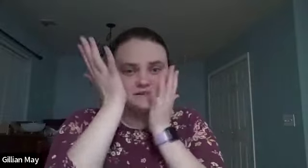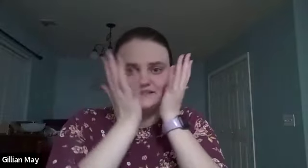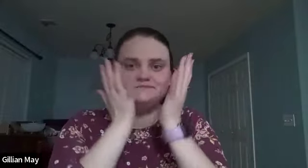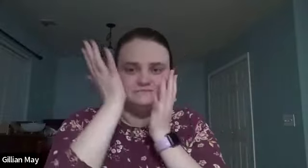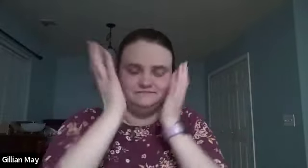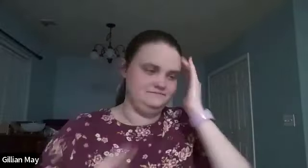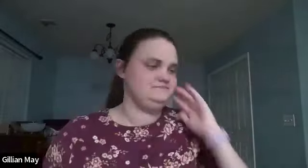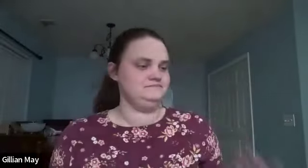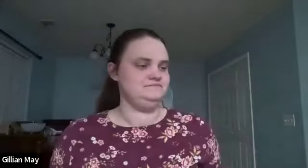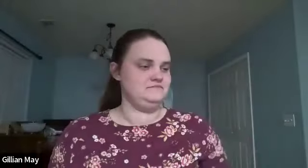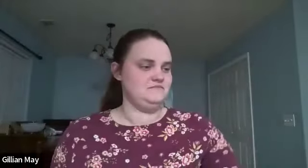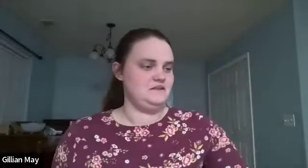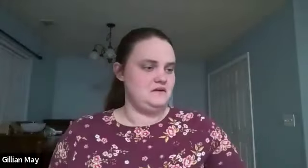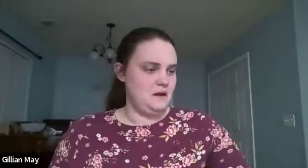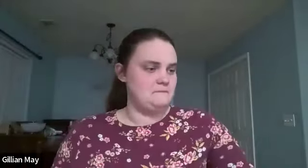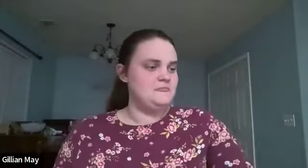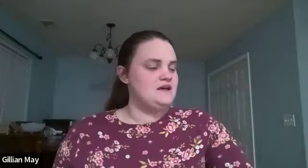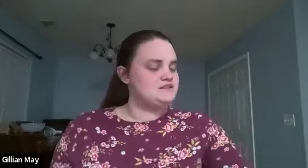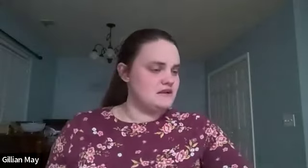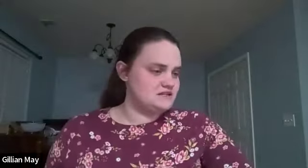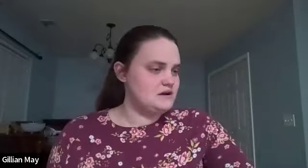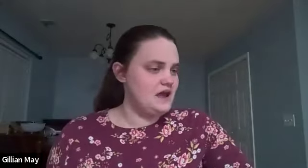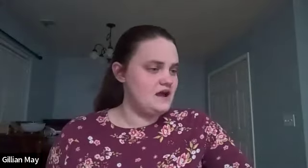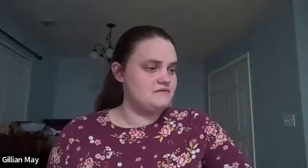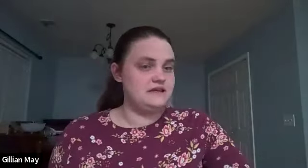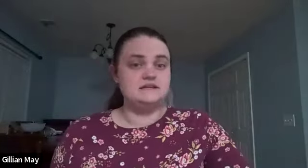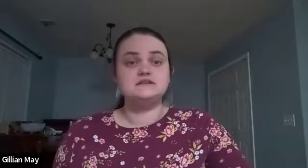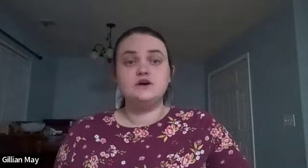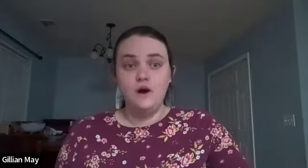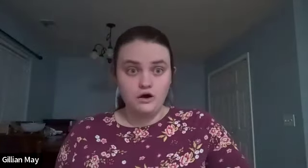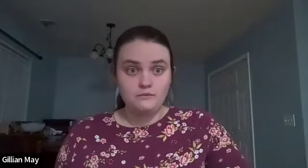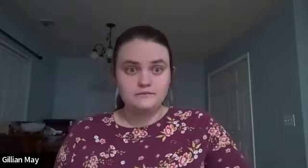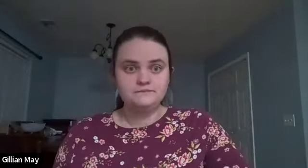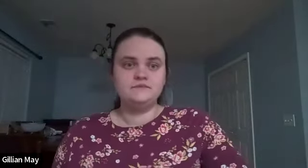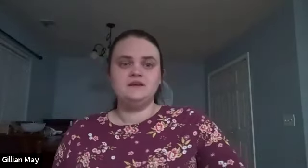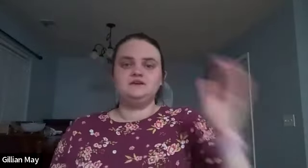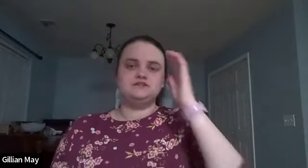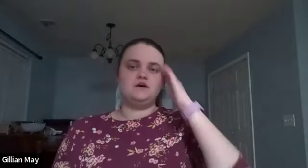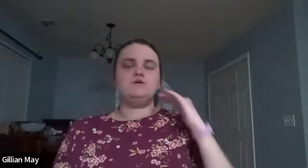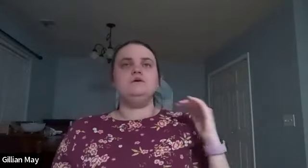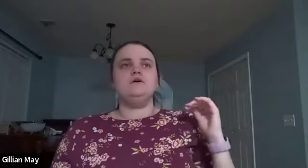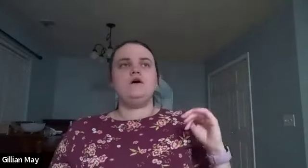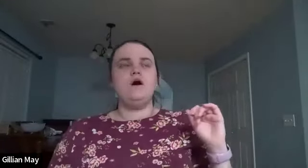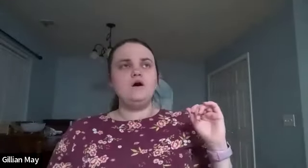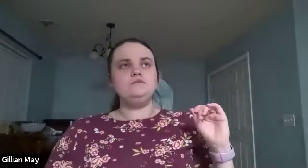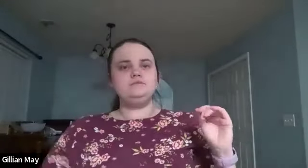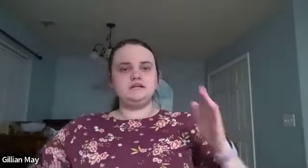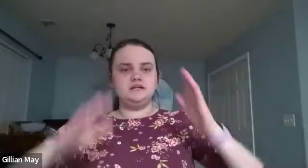embarrassed. Okay, so the next one I have is calm. So calm would be, you're